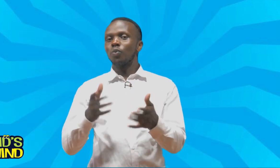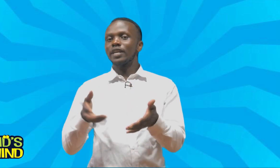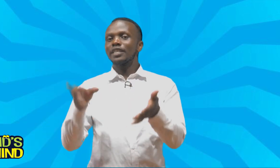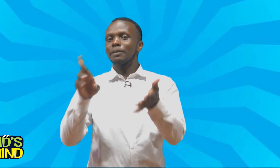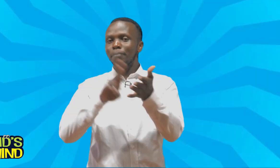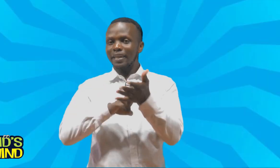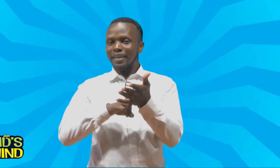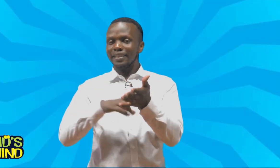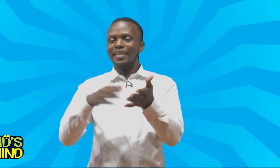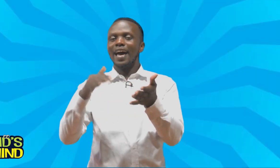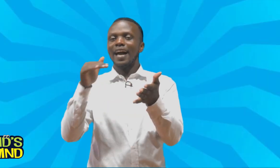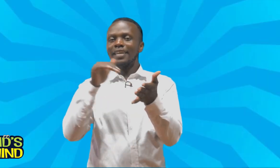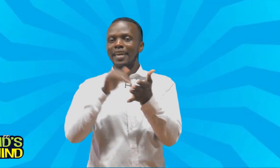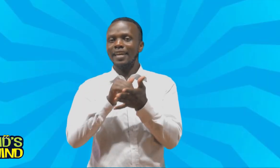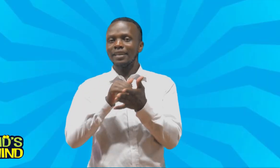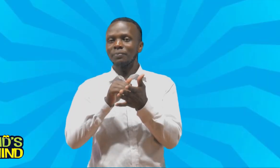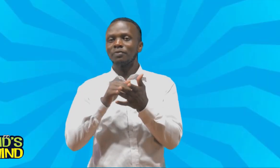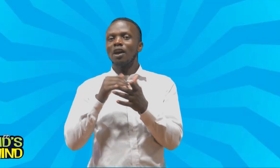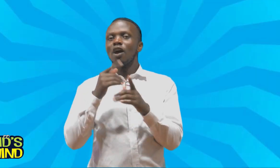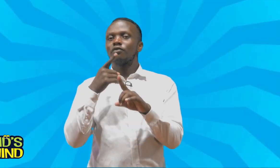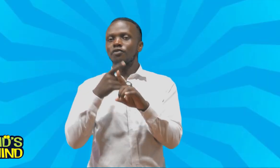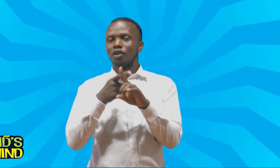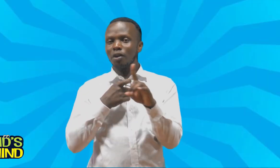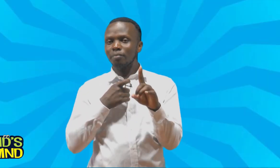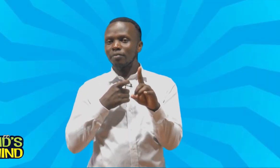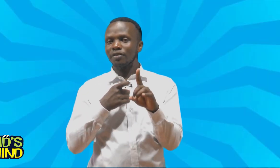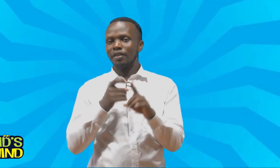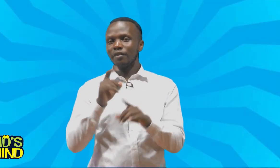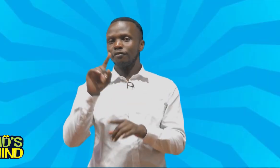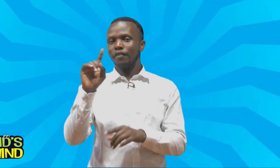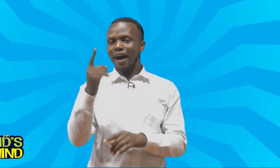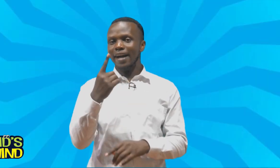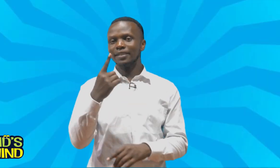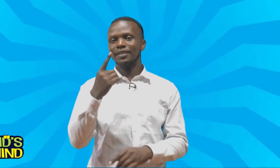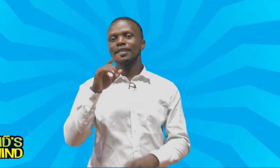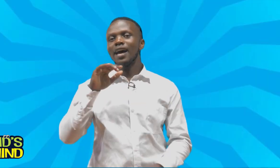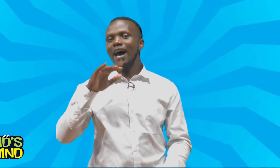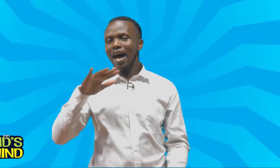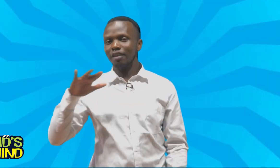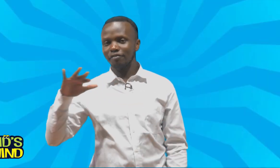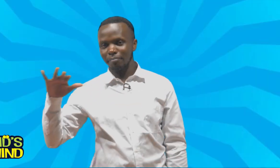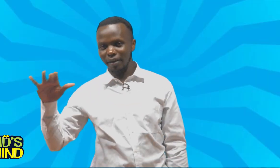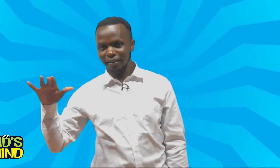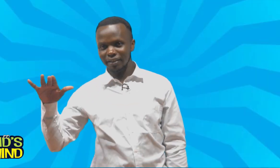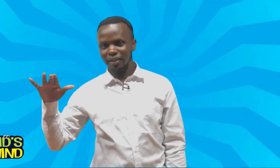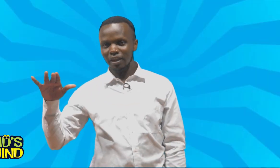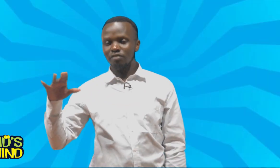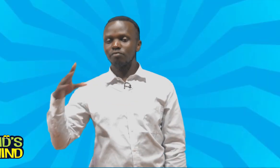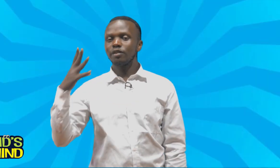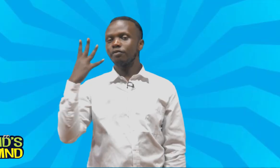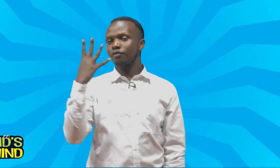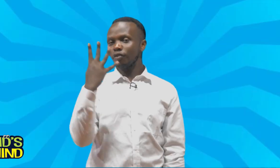we repeat again from the first alphabet to the